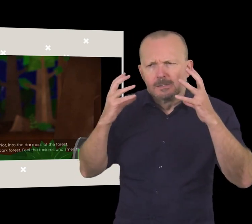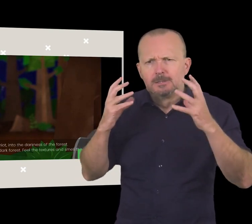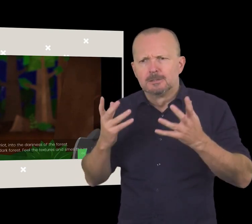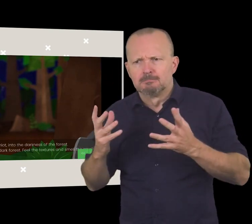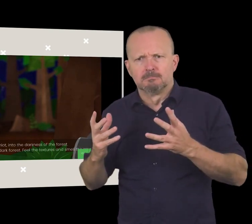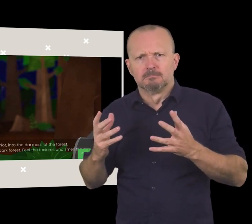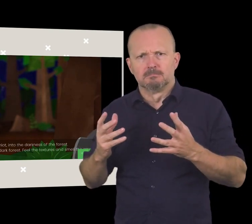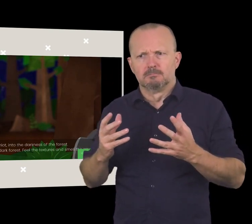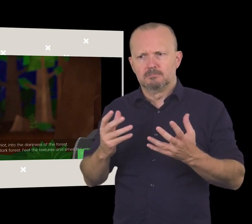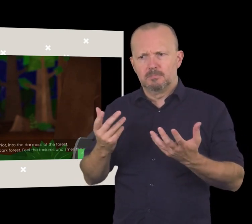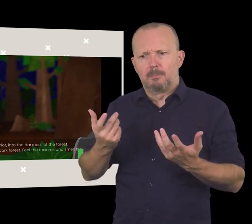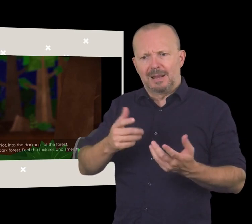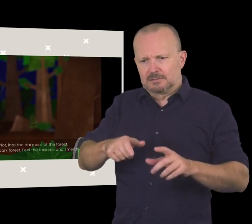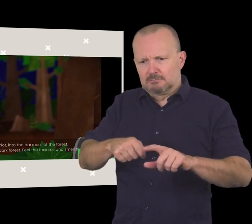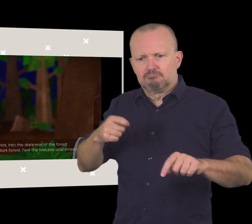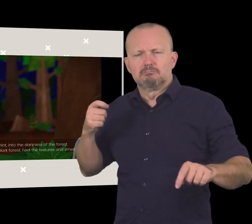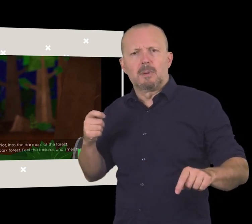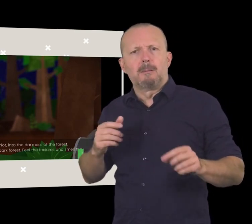this beautiful